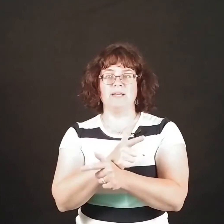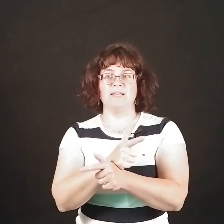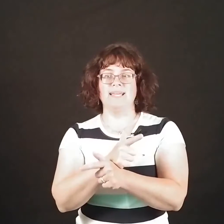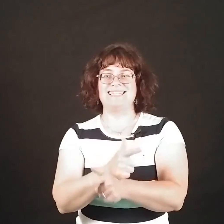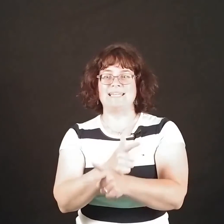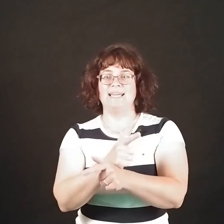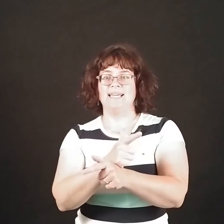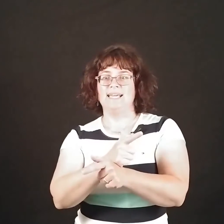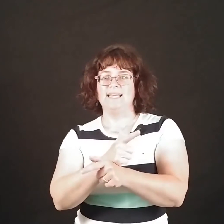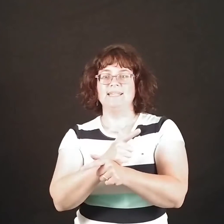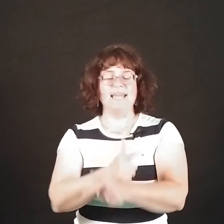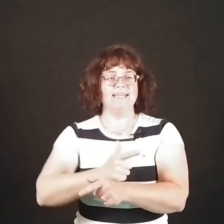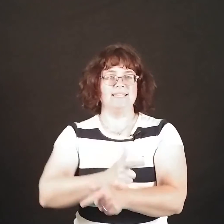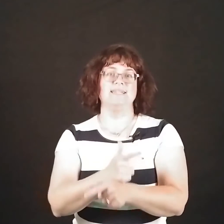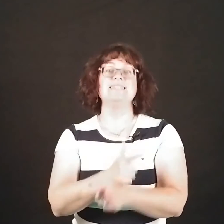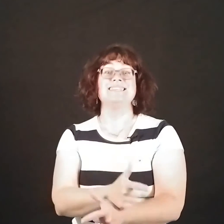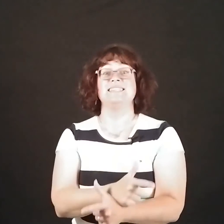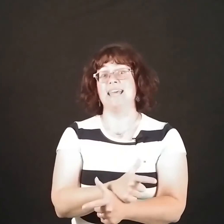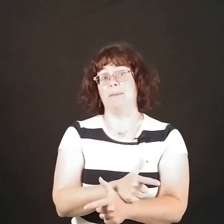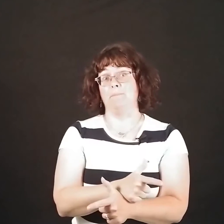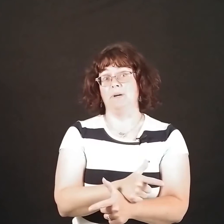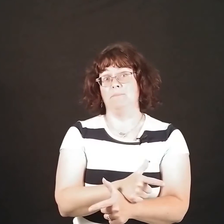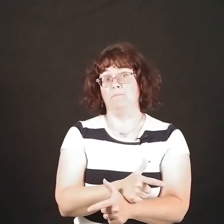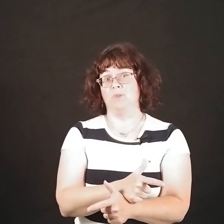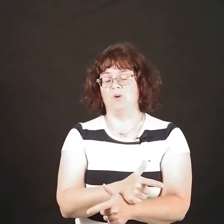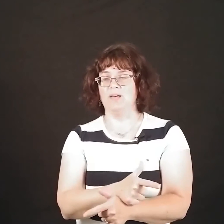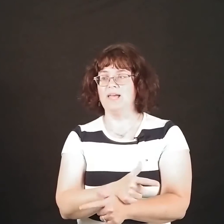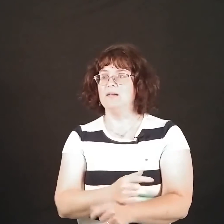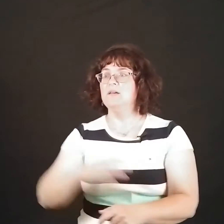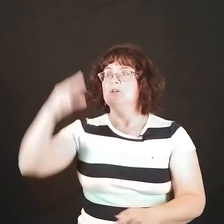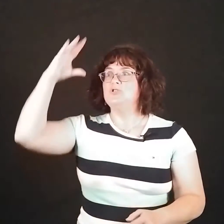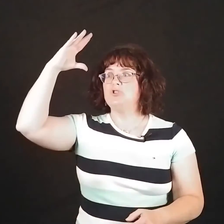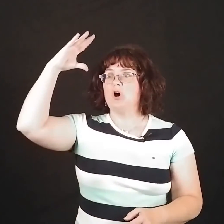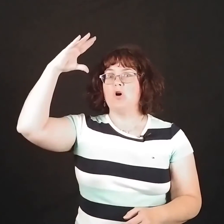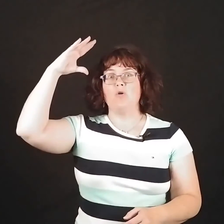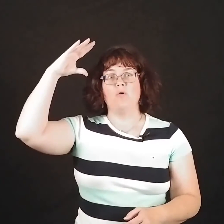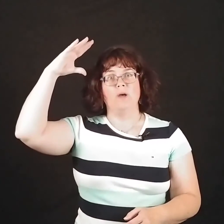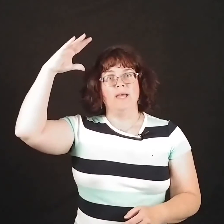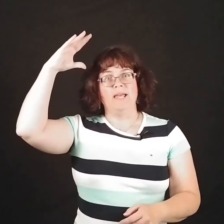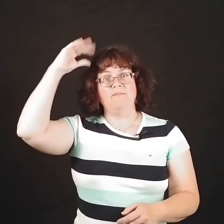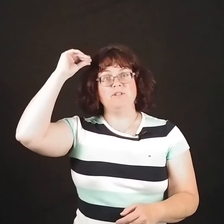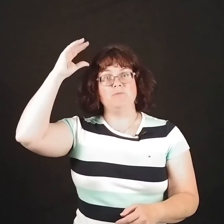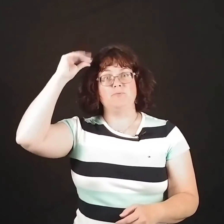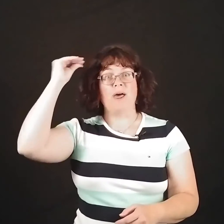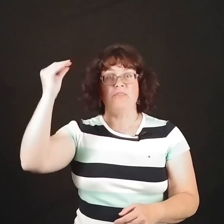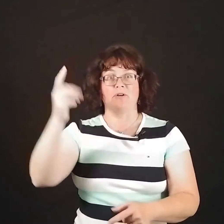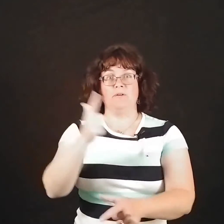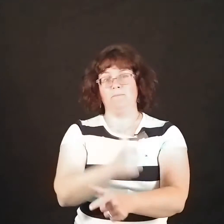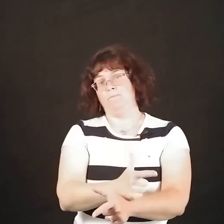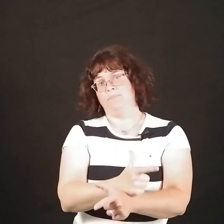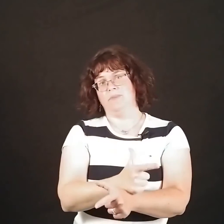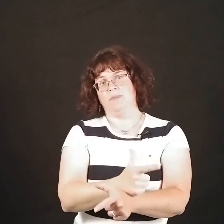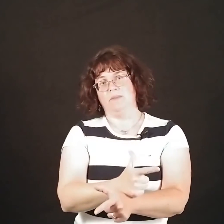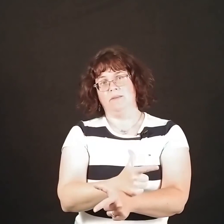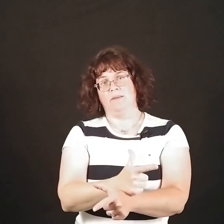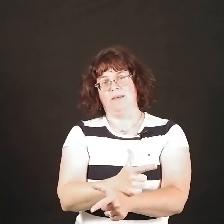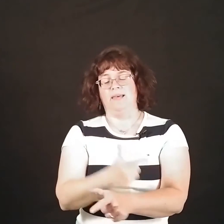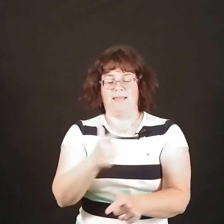but it's like as in it's the same. Okay? So if it's your brother,